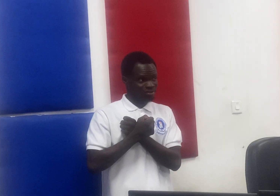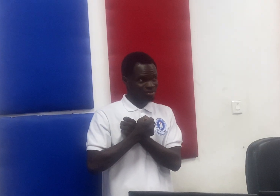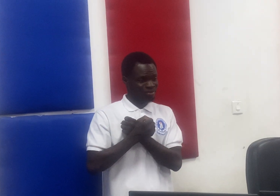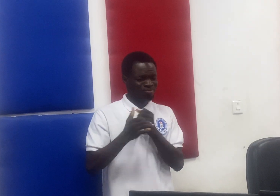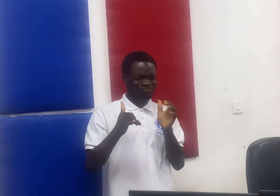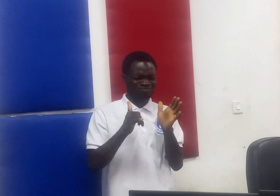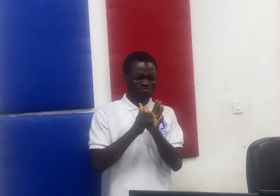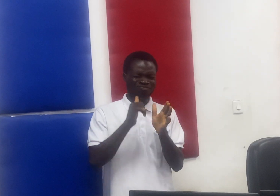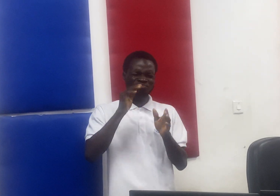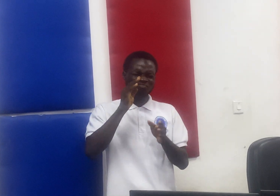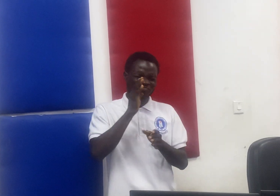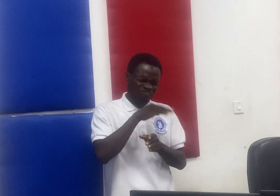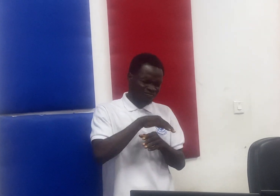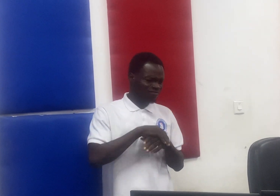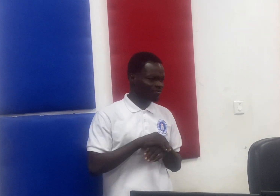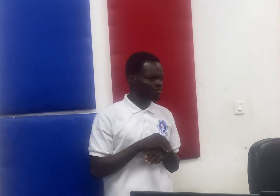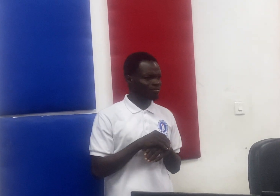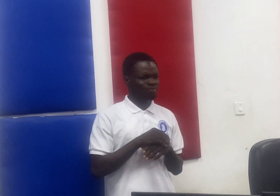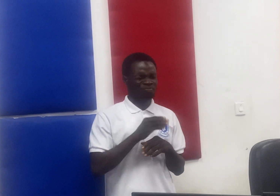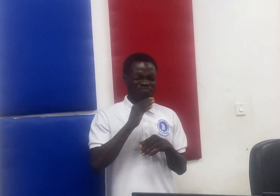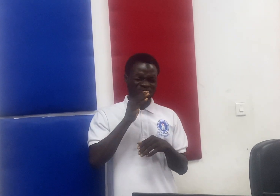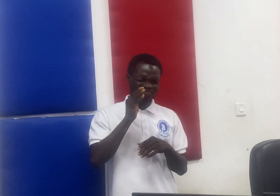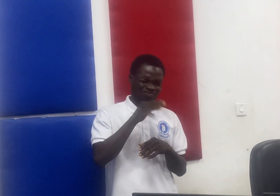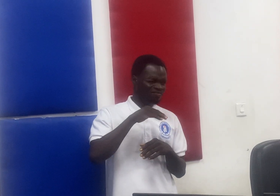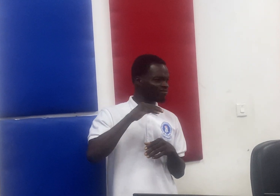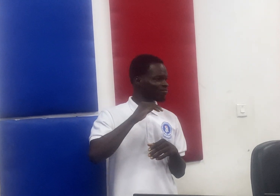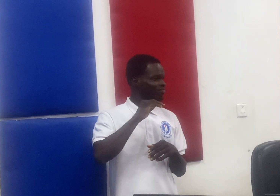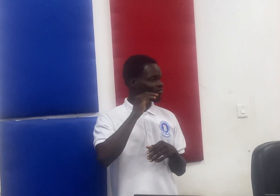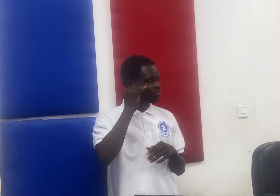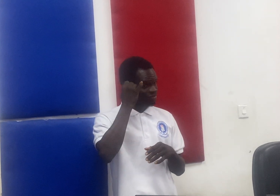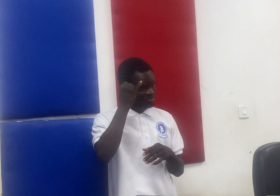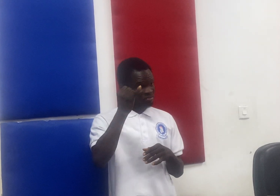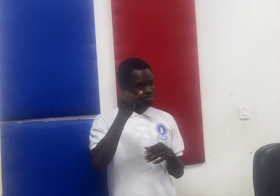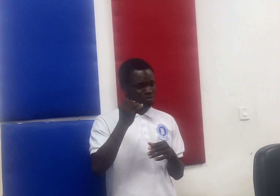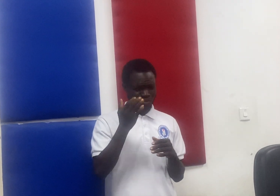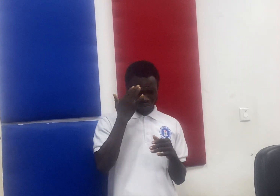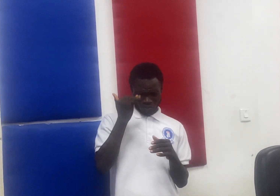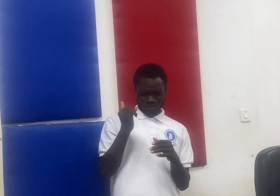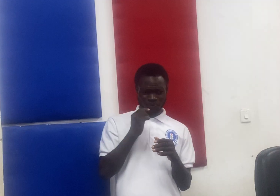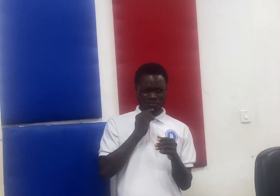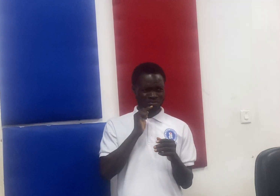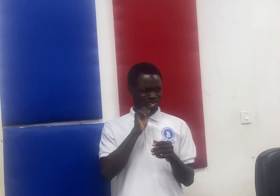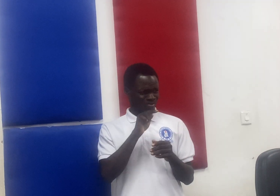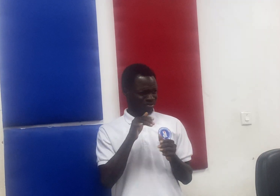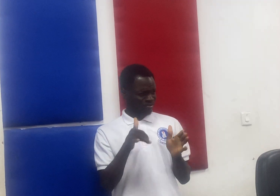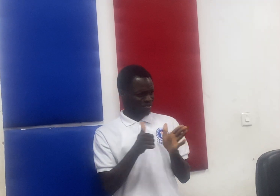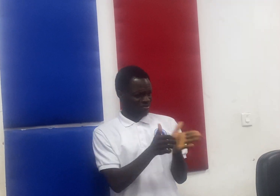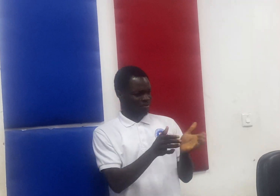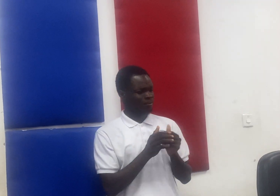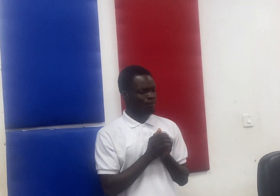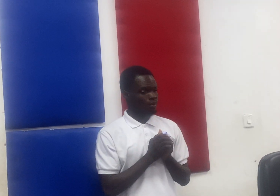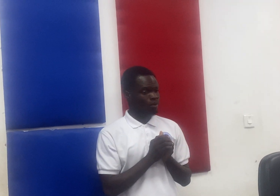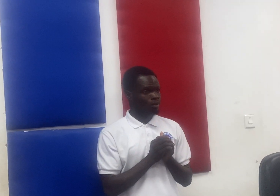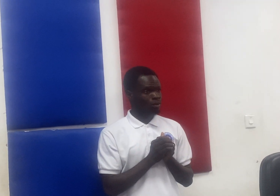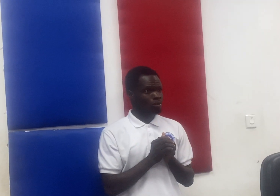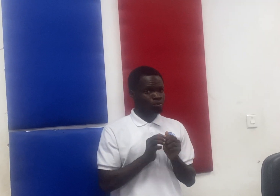misconception. It's a myth. Okay. Why do we say that? Why do they even say that? they are humans and they have